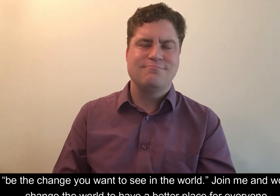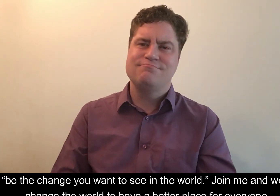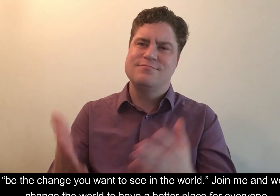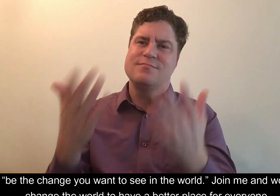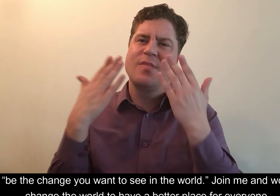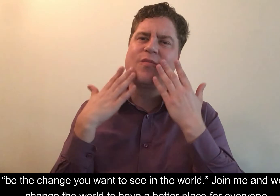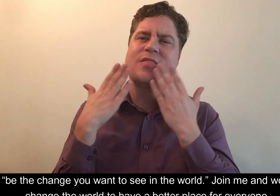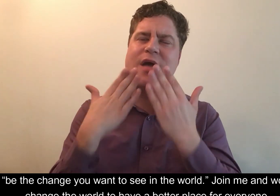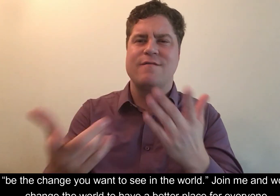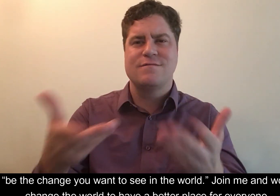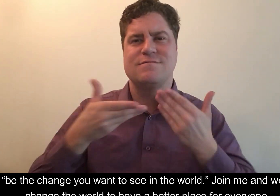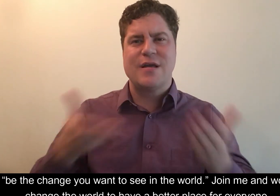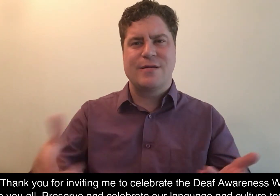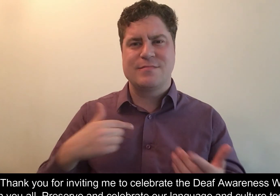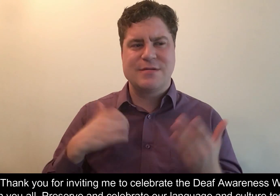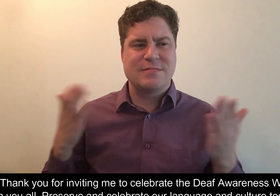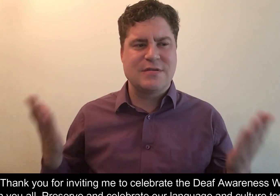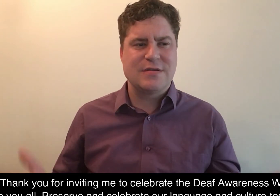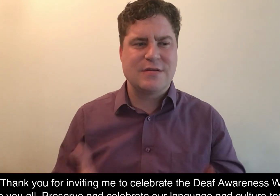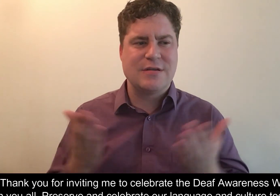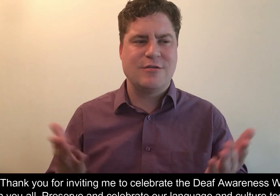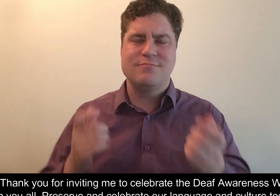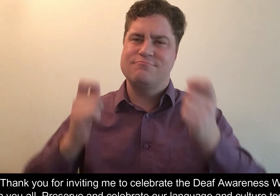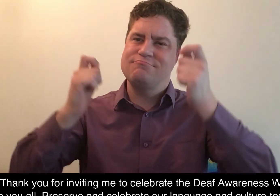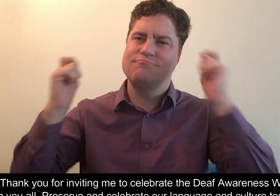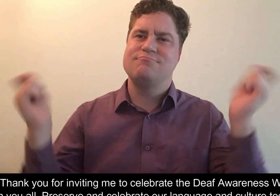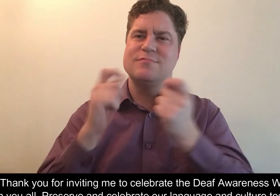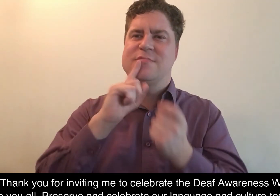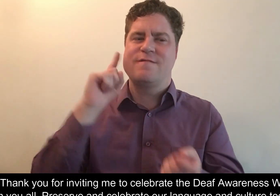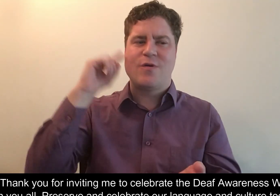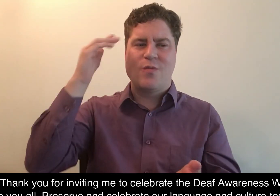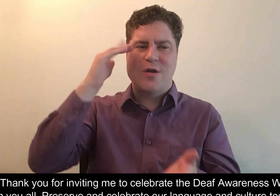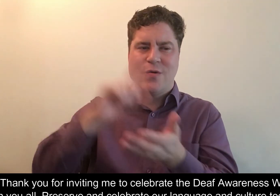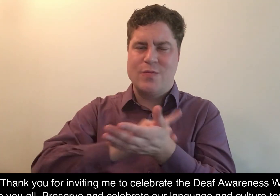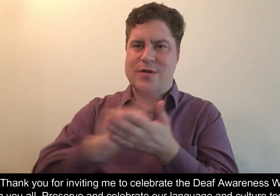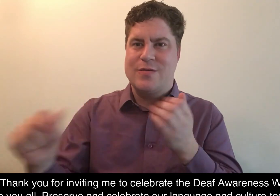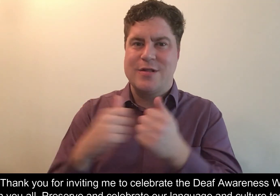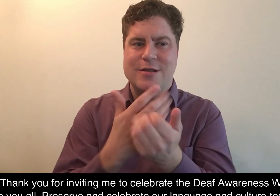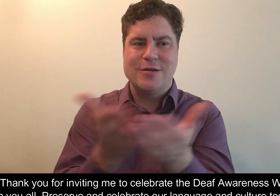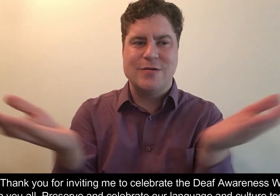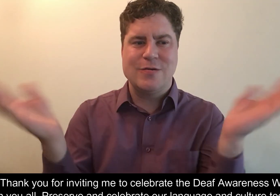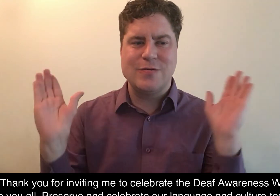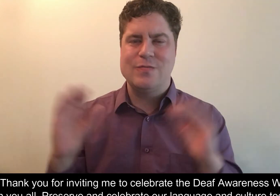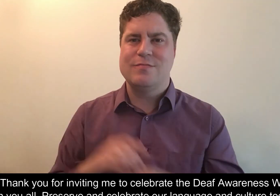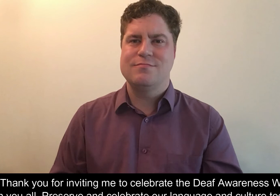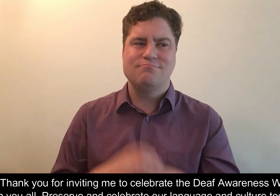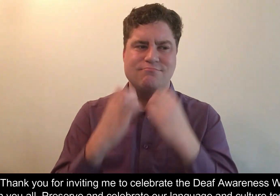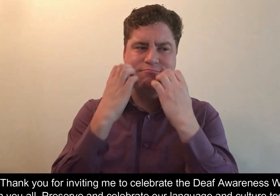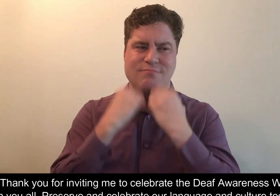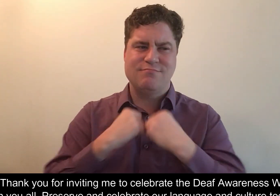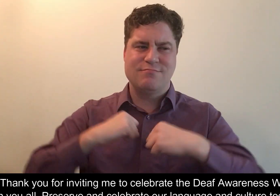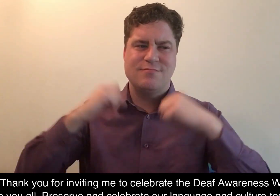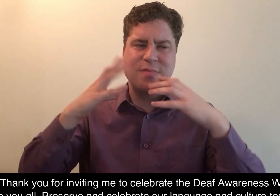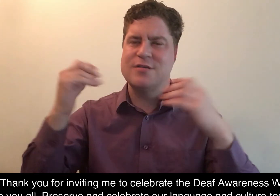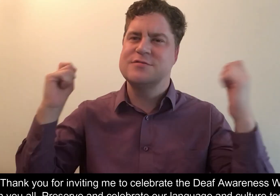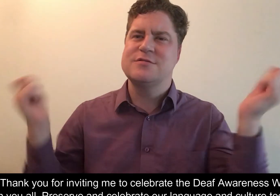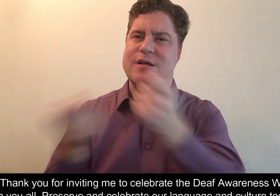the world for the better. Thank you so much for inviting me here to celebrate Deaf Awareness Week with all of you.